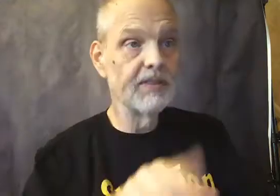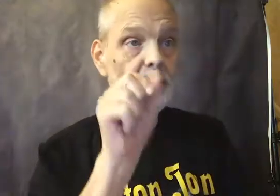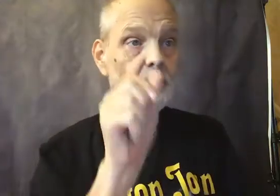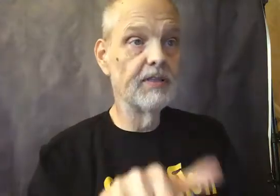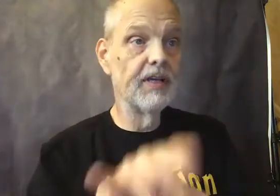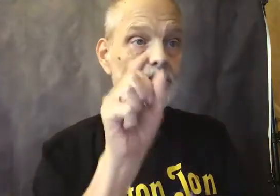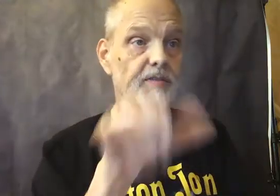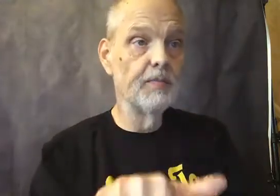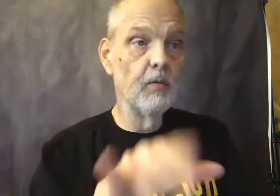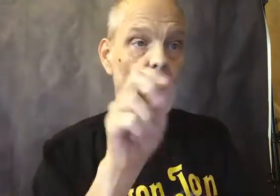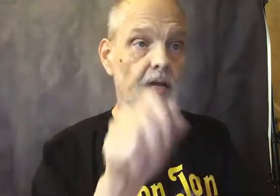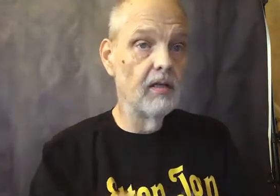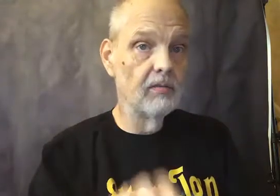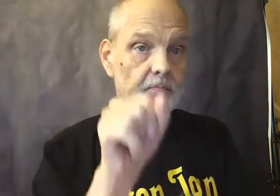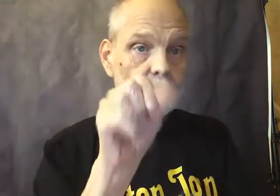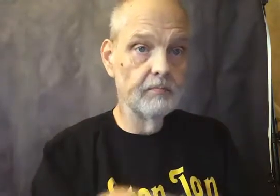Busy, busy is just BY.